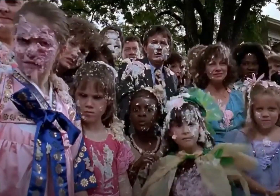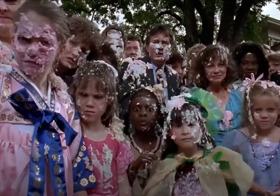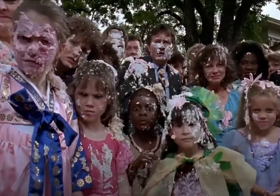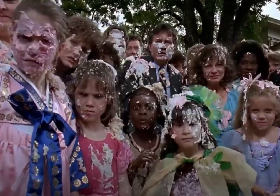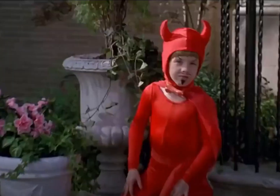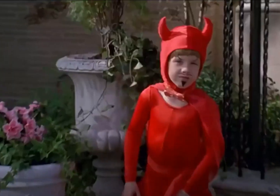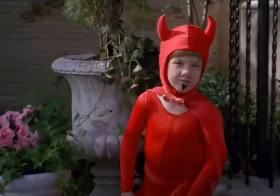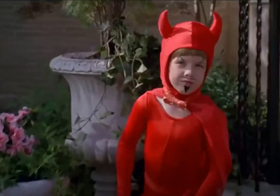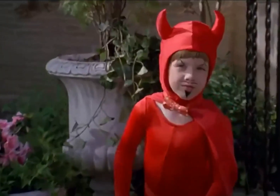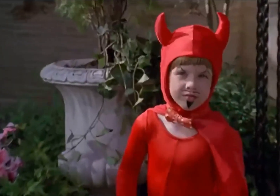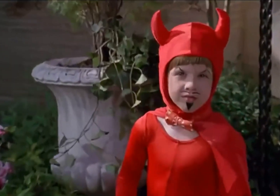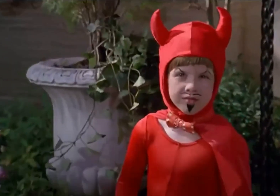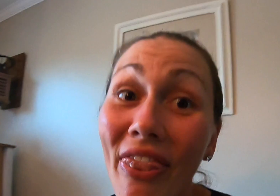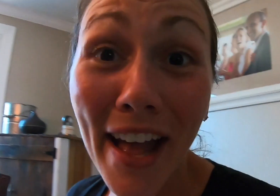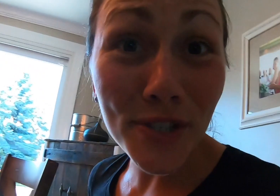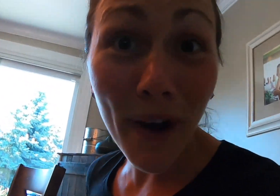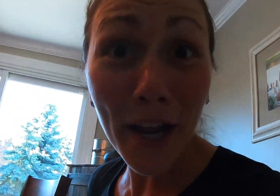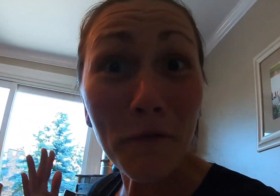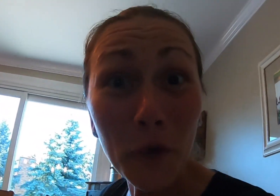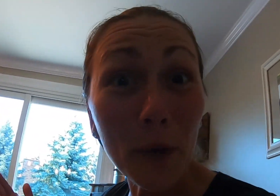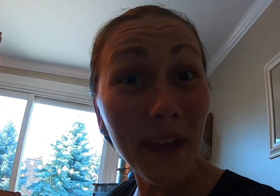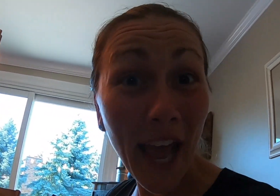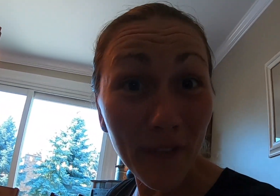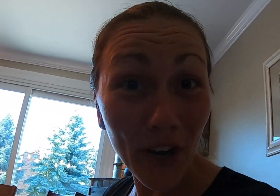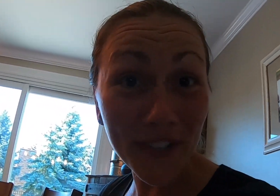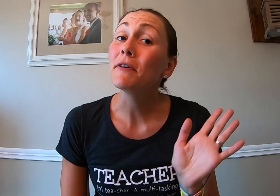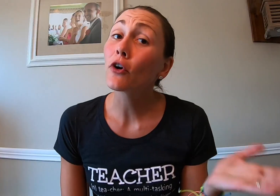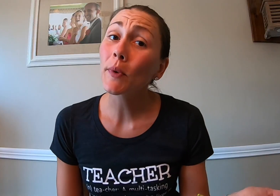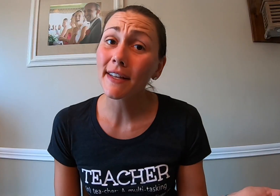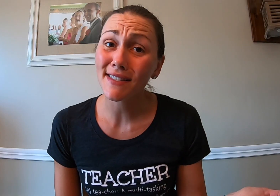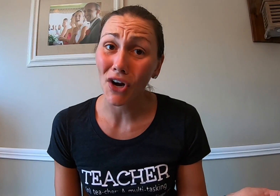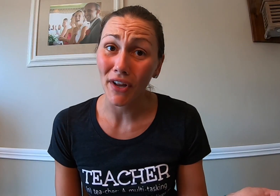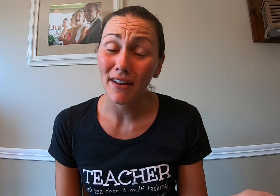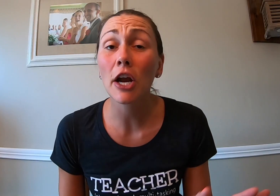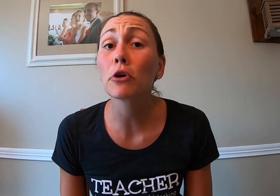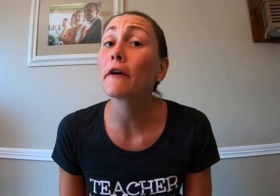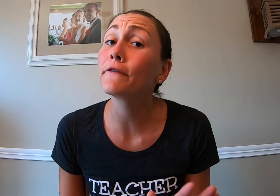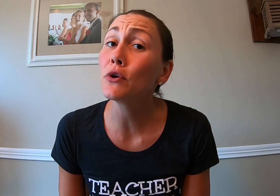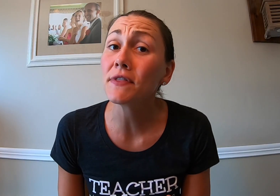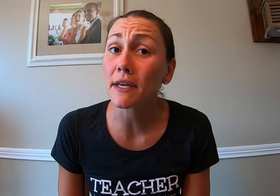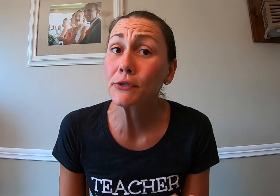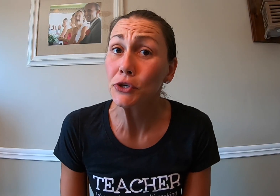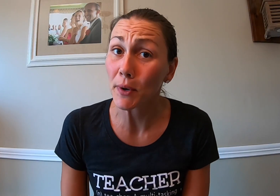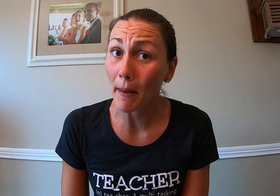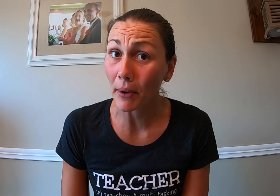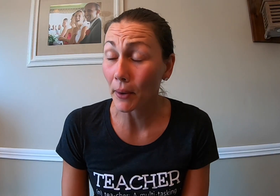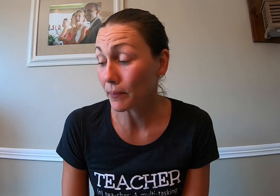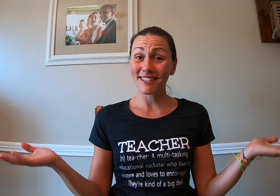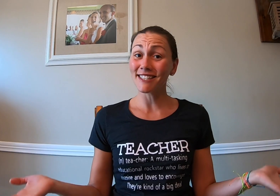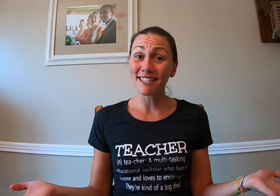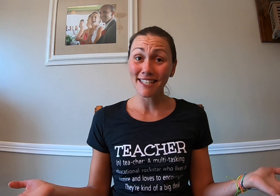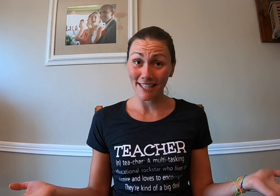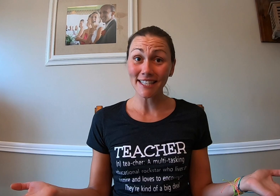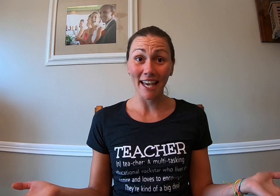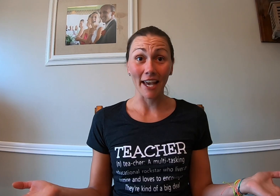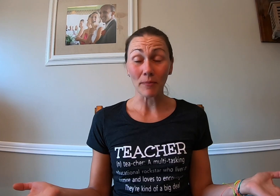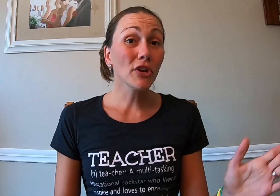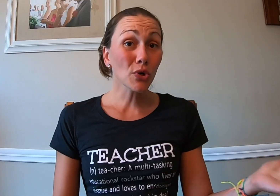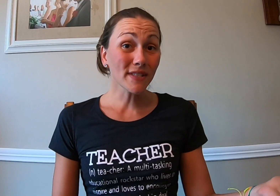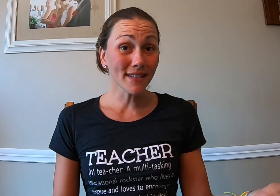too. That's right, fewer behaviors. Before we get started, here are a few things to remember. Consistency is key. When using